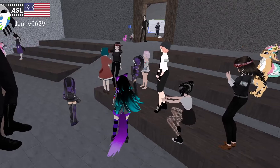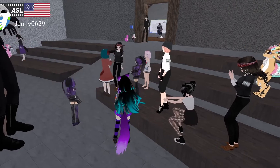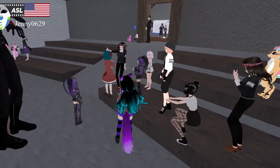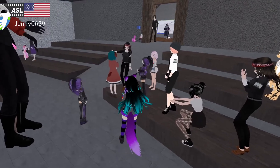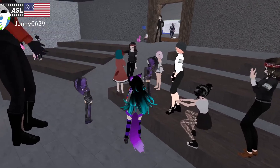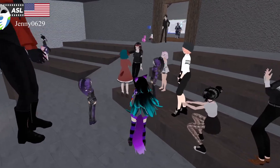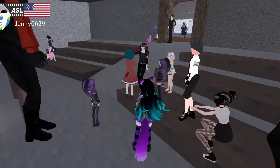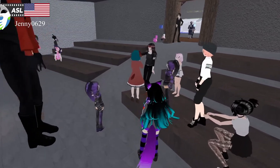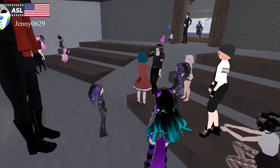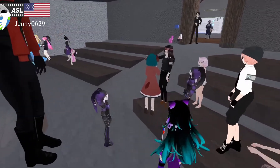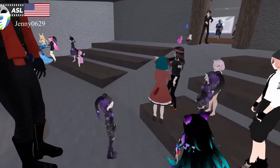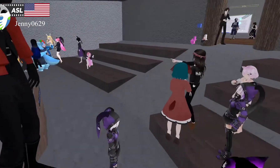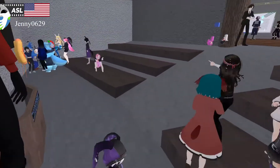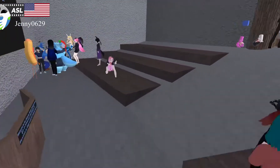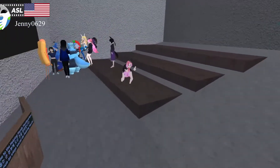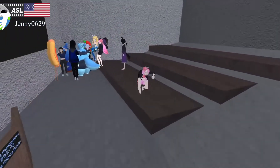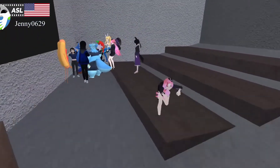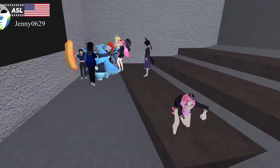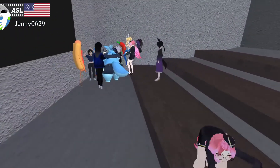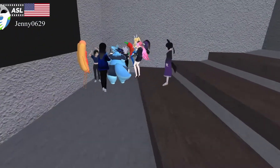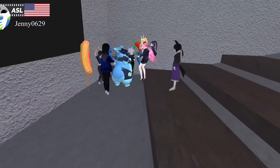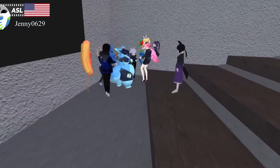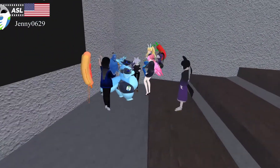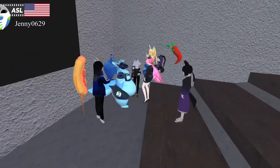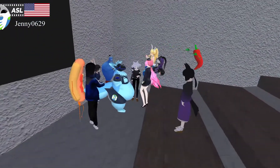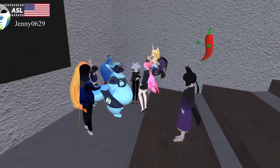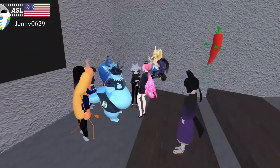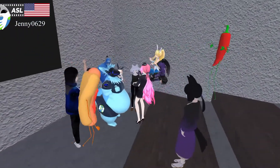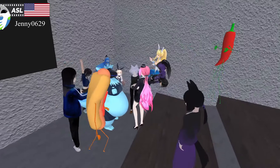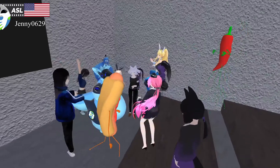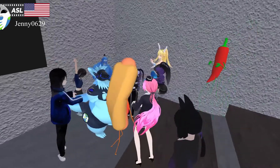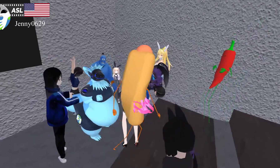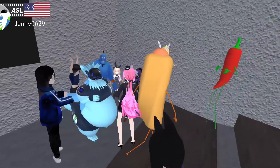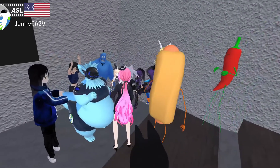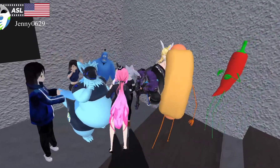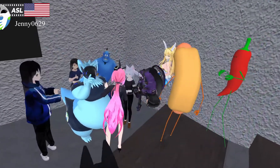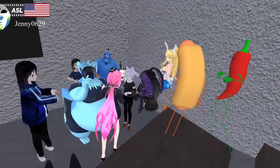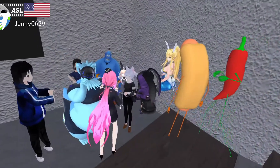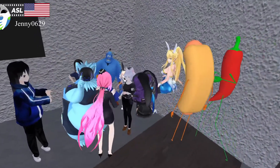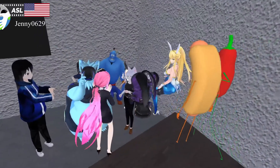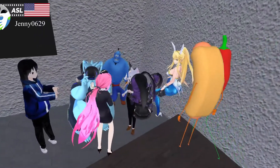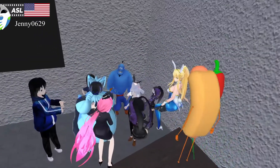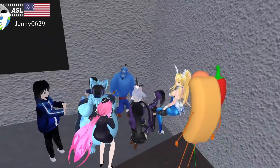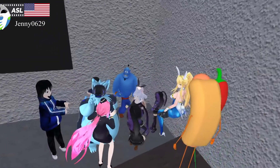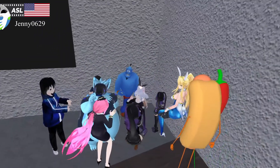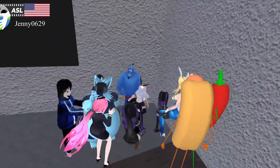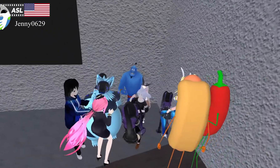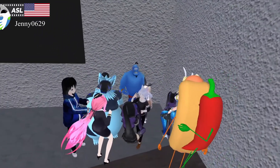birthday party. Surprise birthday party. I'm gonna Yeah, check Kemi back walks in through 5 the door. minutes. Yeah, and Like if you it's the guys house still or need some more something. time, You have an then I'll give you it. Behind But